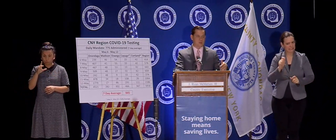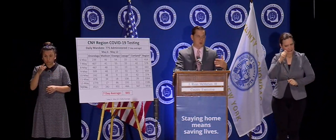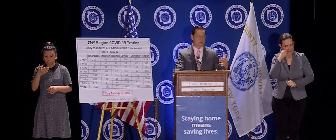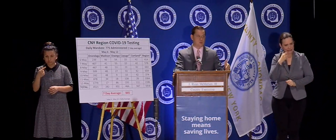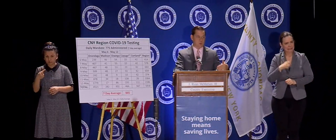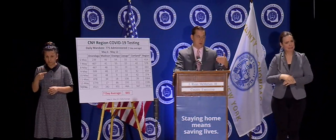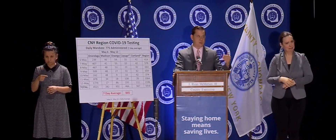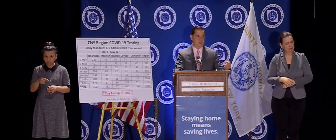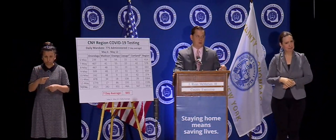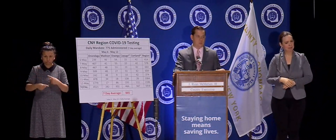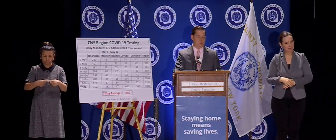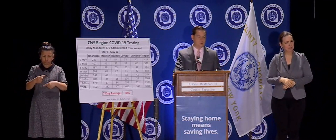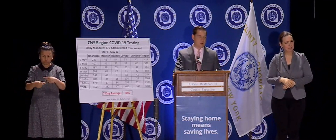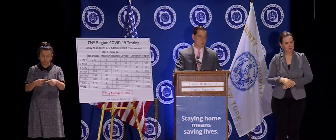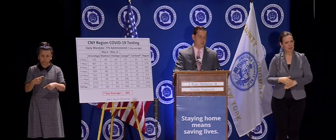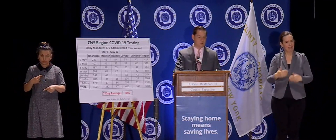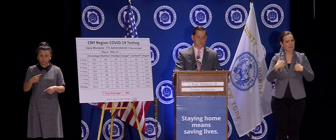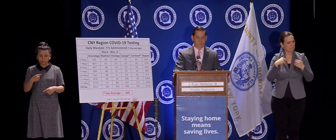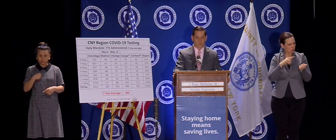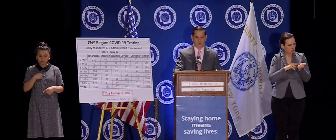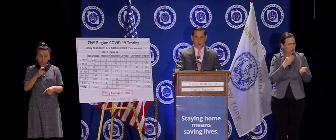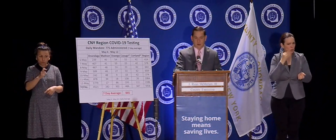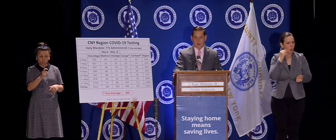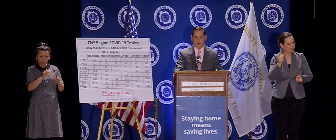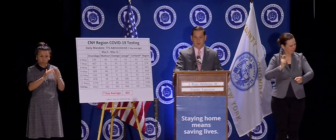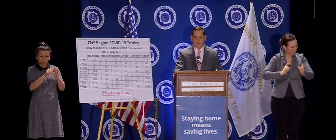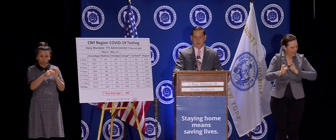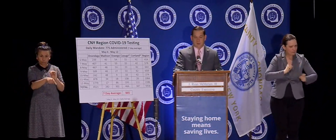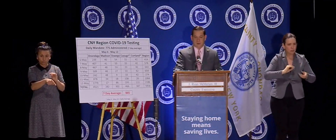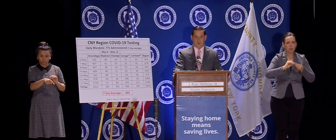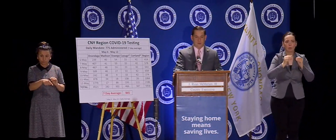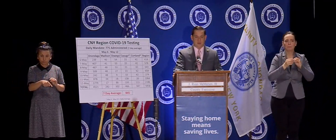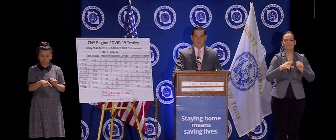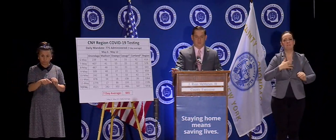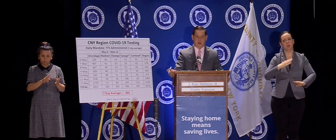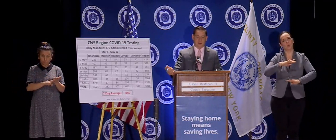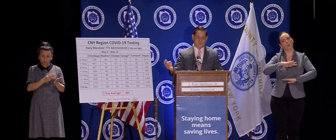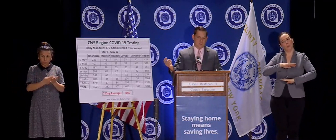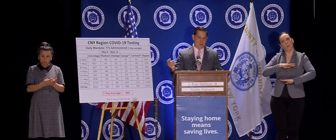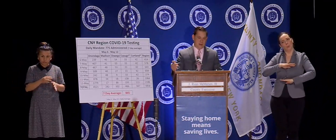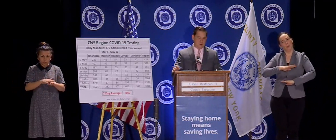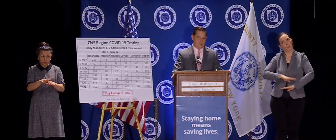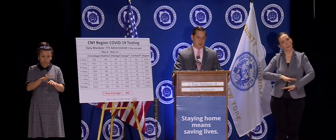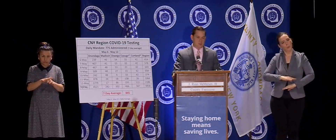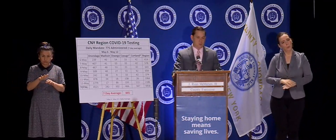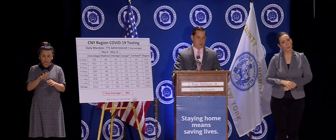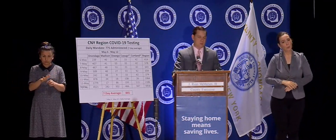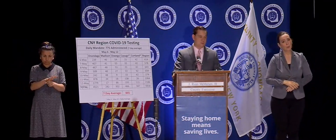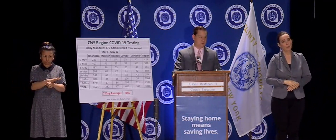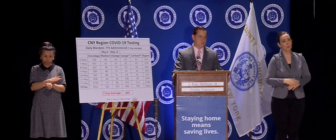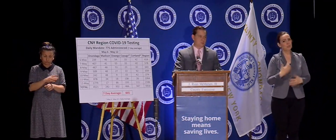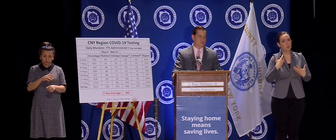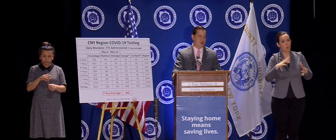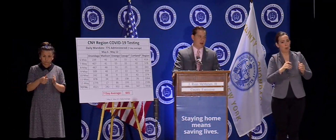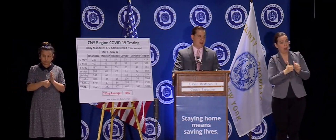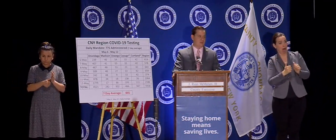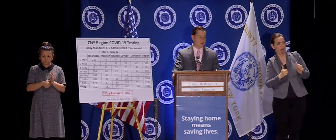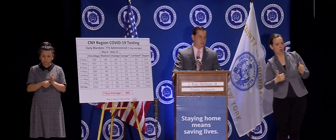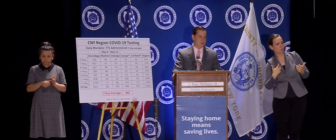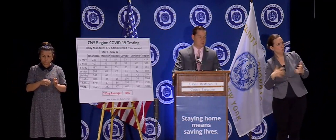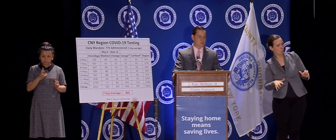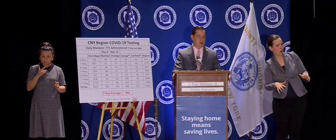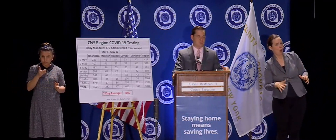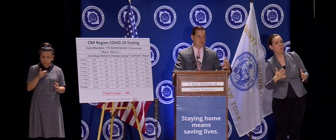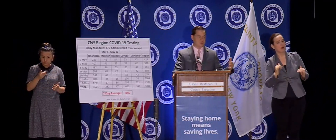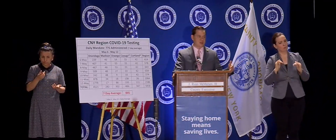have nursing homes as well, so that will produce numbers. But yeah, we're not going to fall behind on this number. We're going to be far ahead of